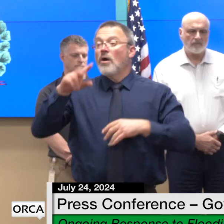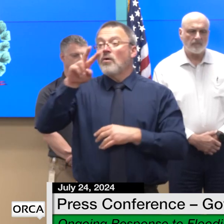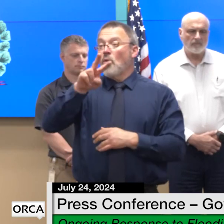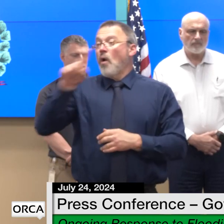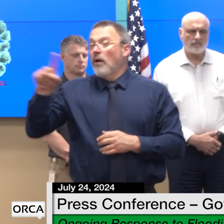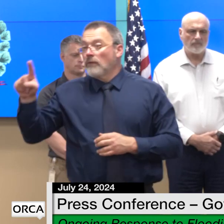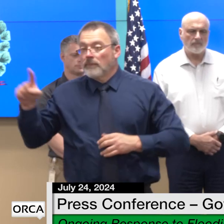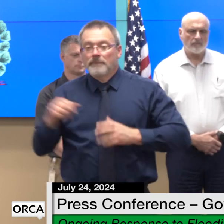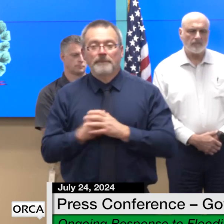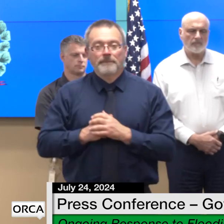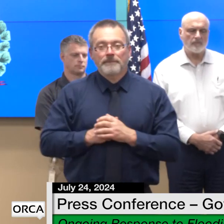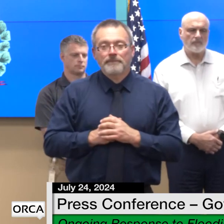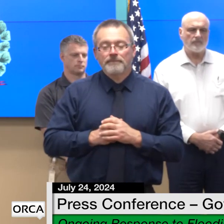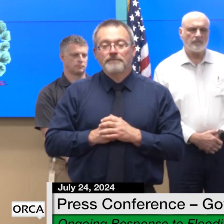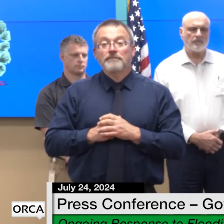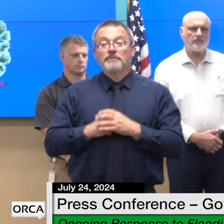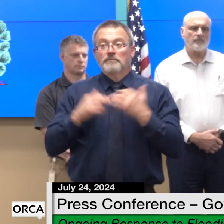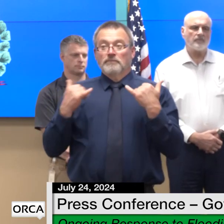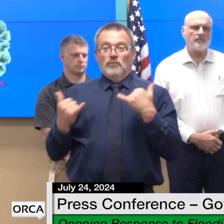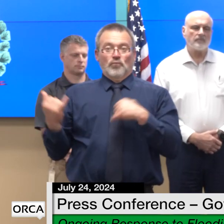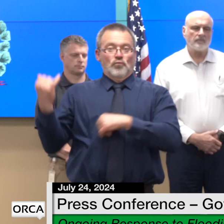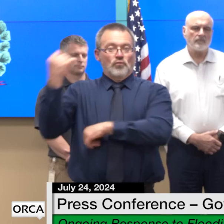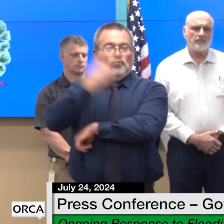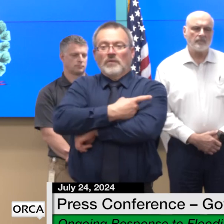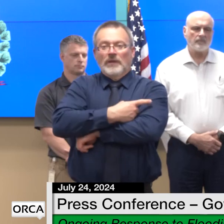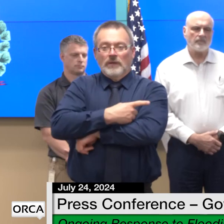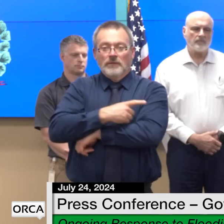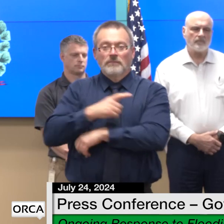As of today, there have been